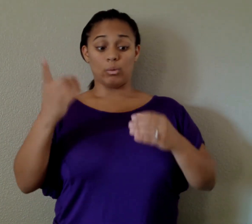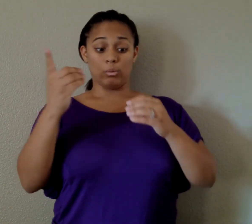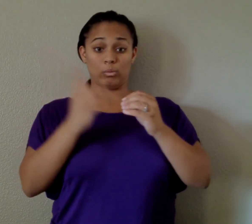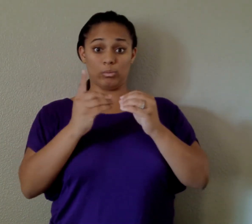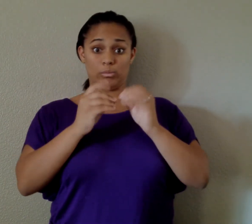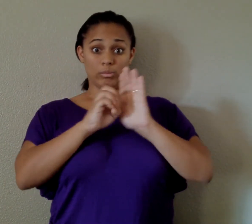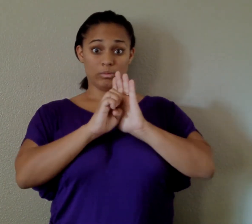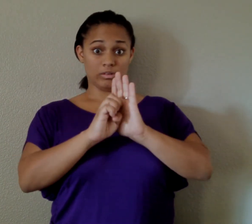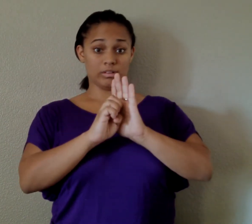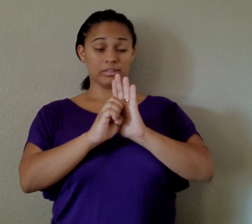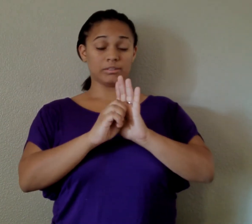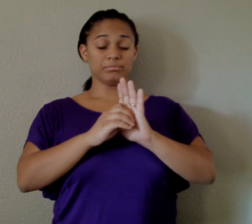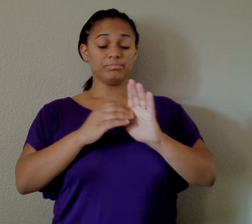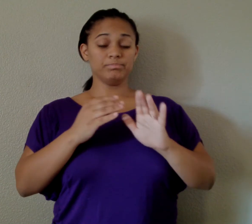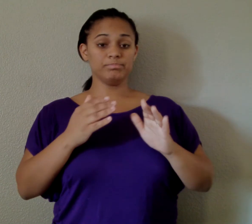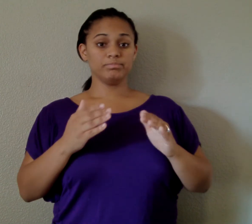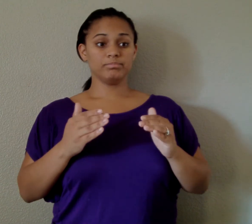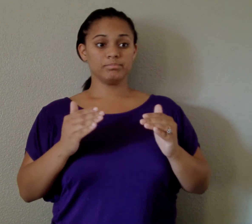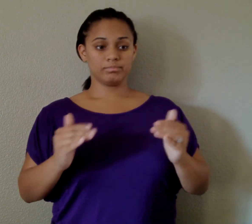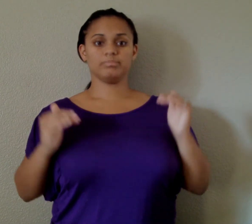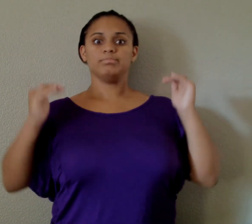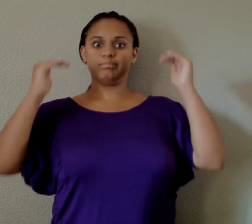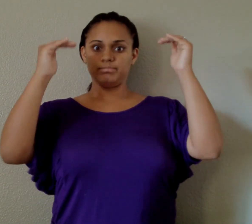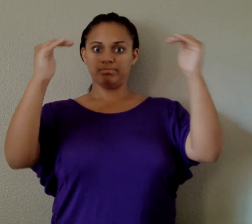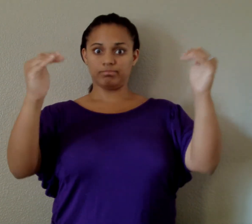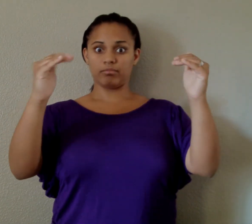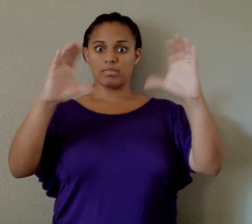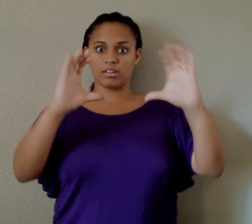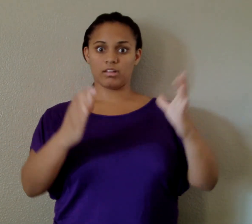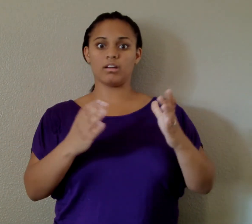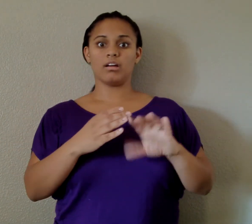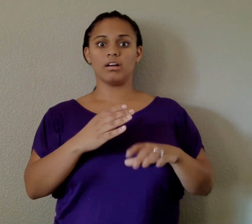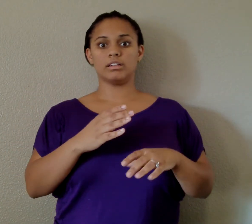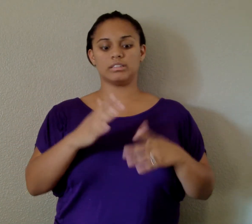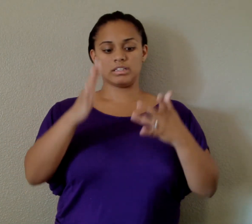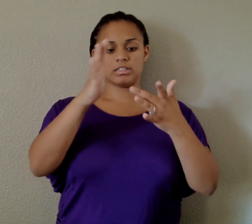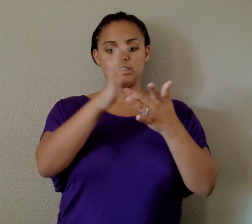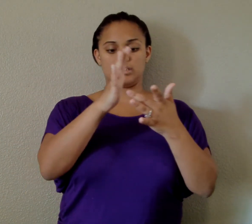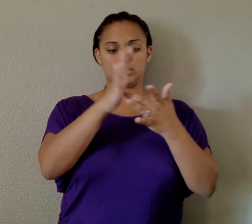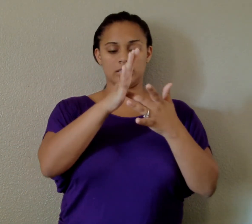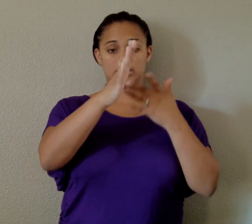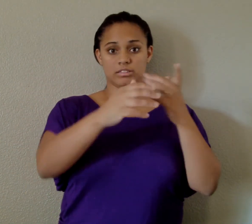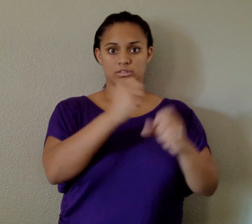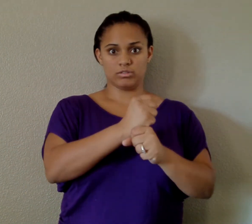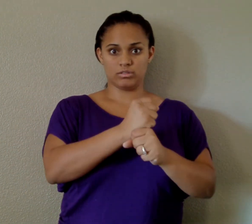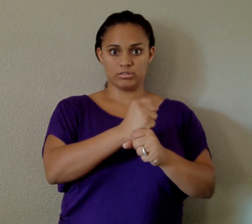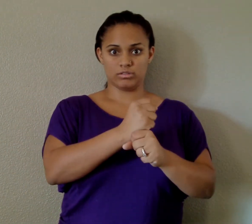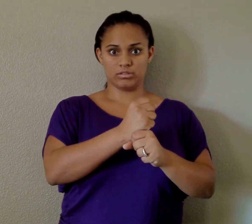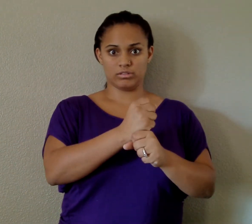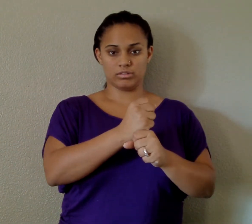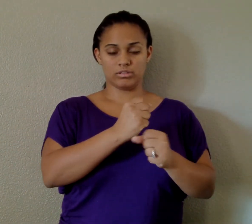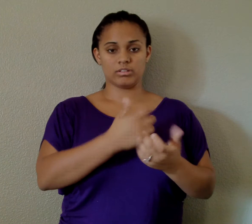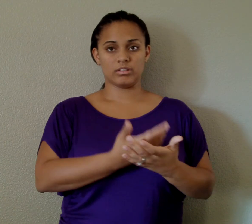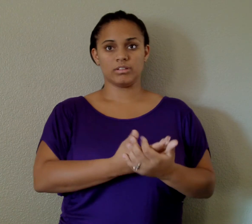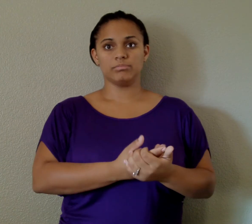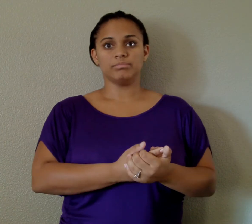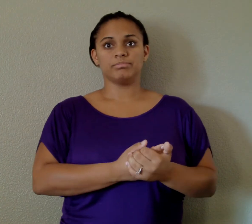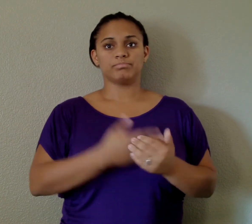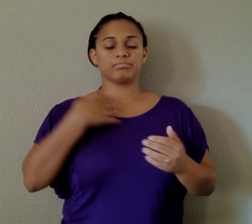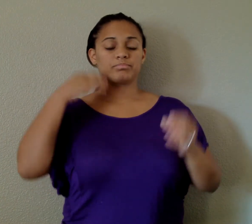students thinking about deciding on a major for their academic career. And I'm teaching a similar class,